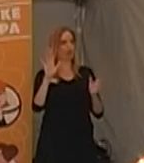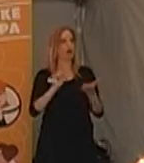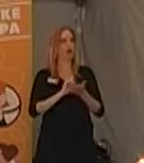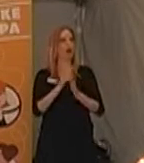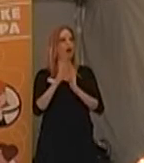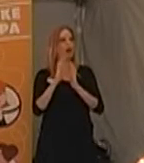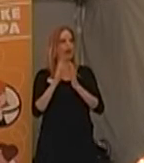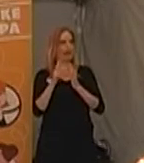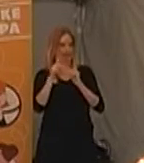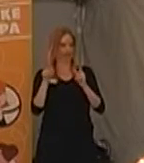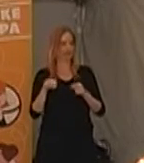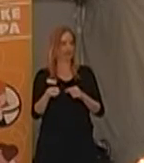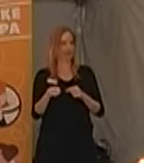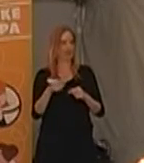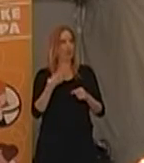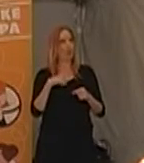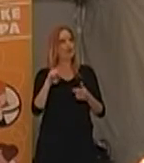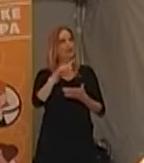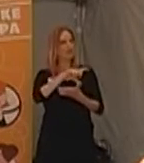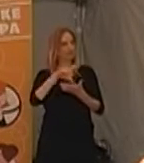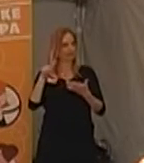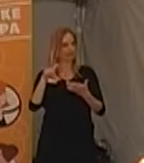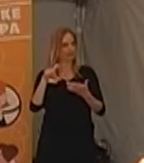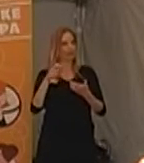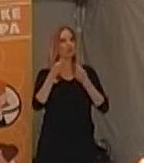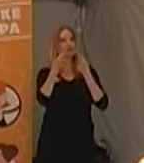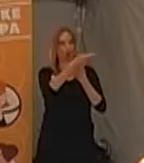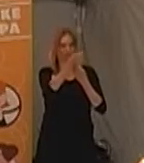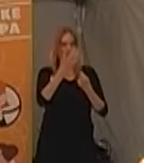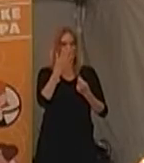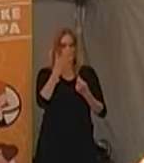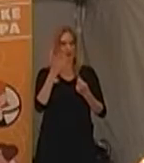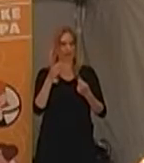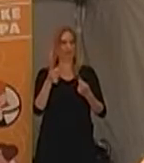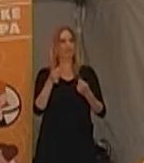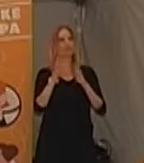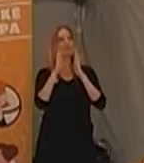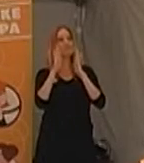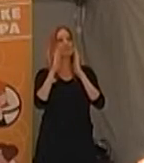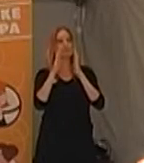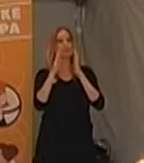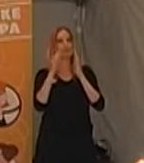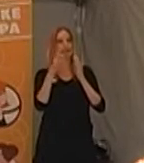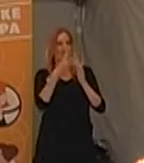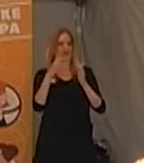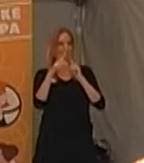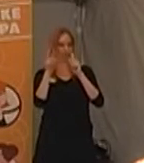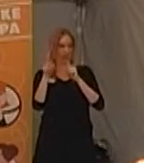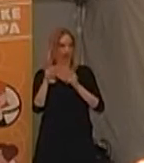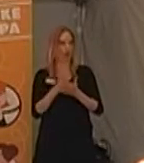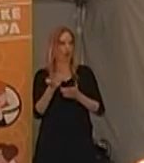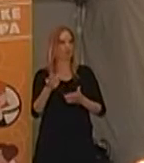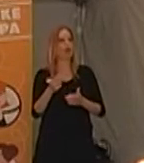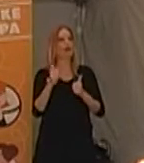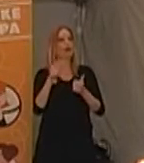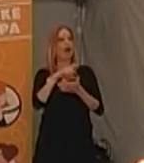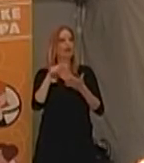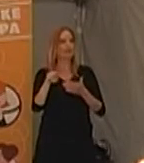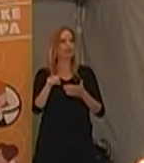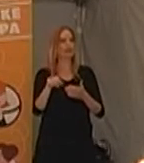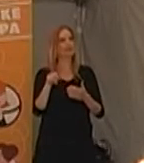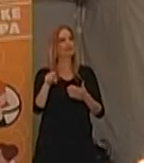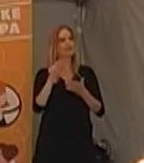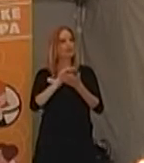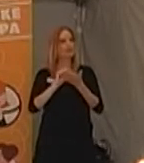read, which I think the Northern Facebook page has been promoting recently, wonderful insights, which mentioned that I think it